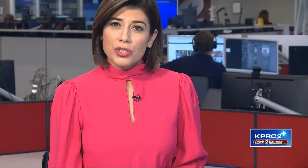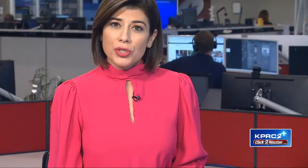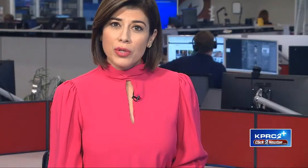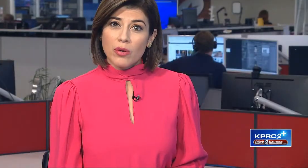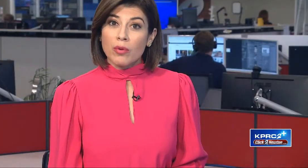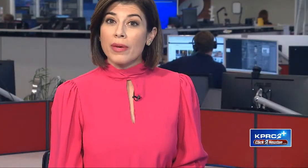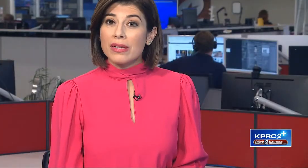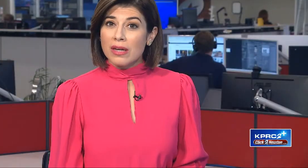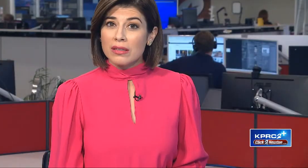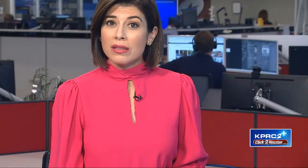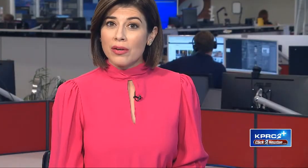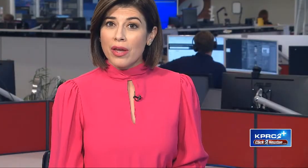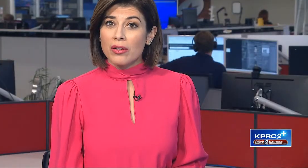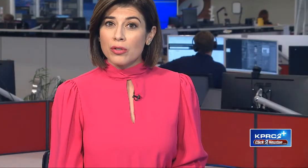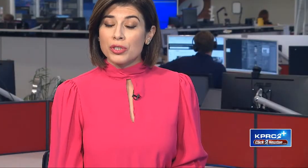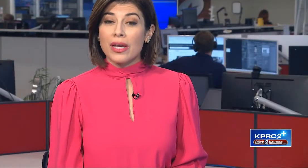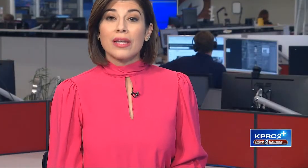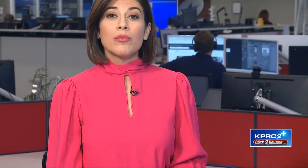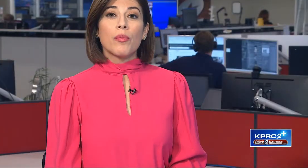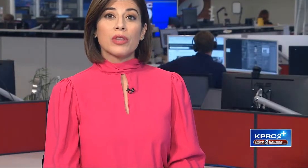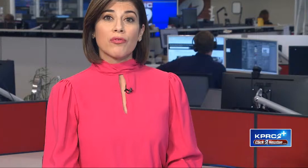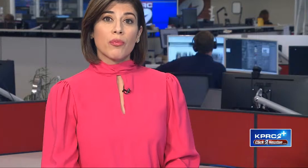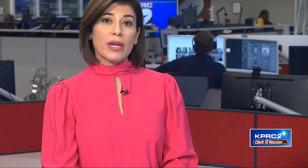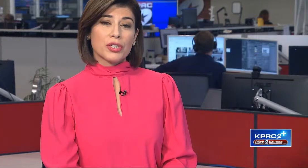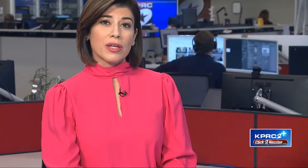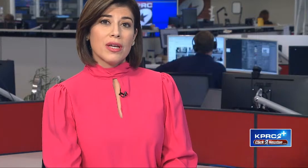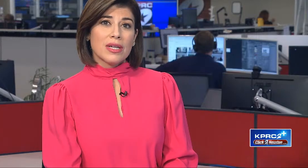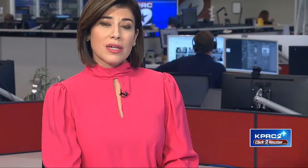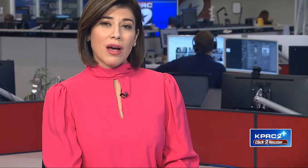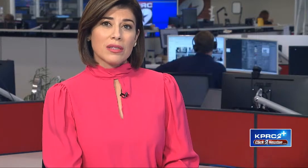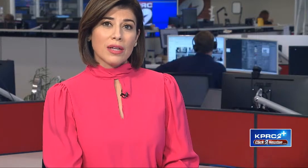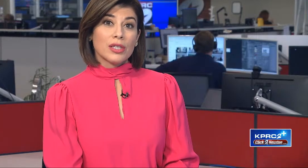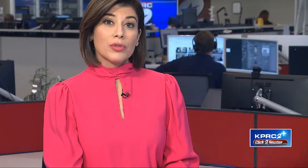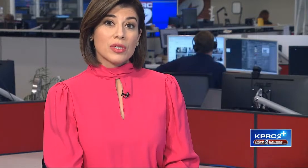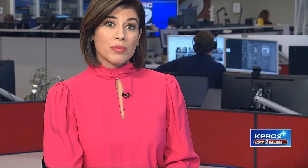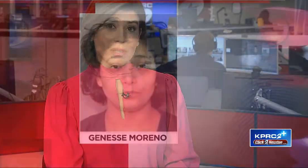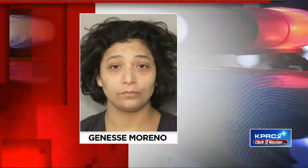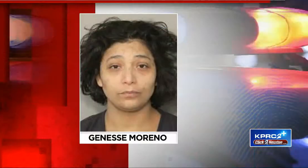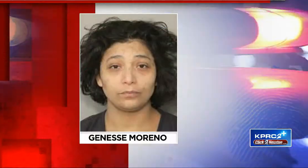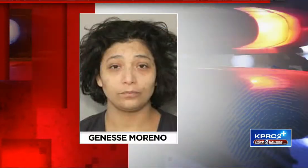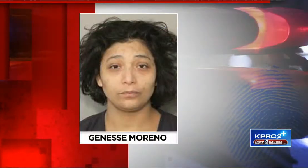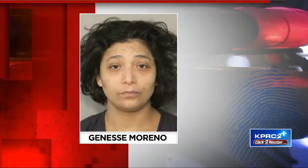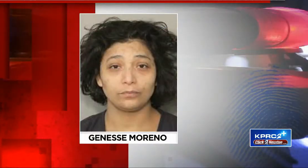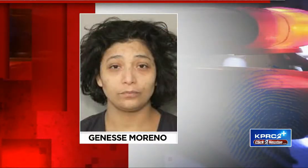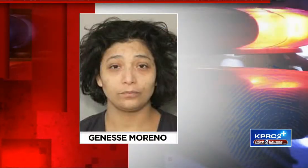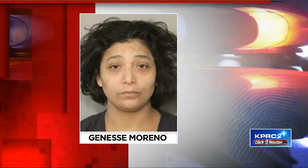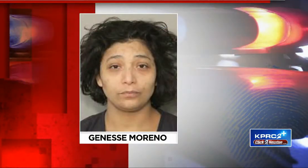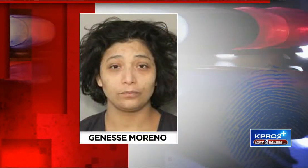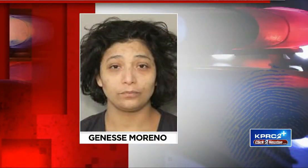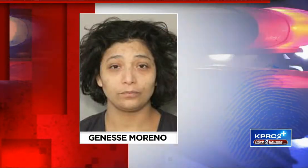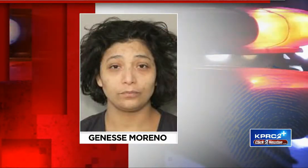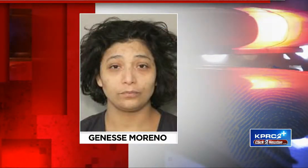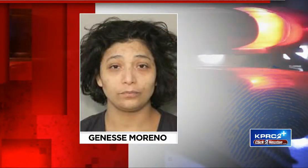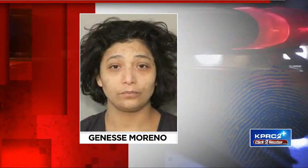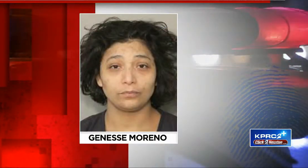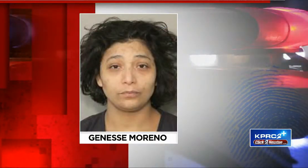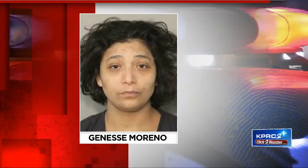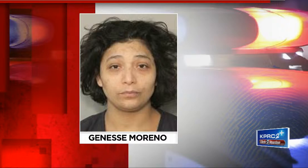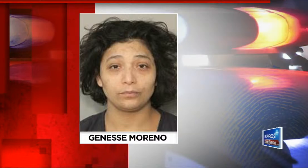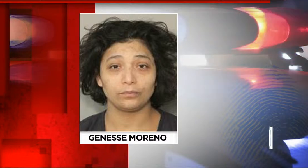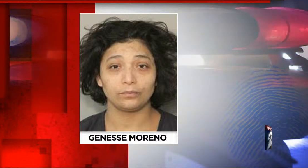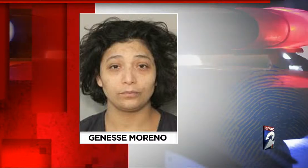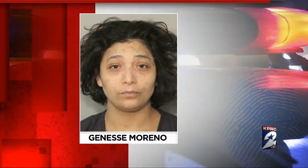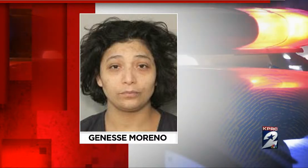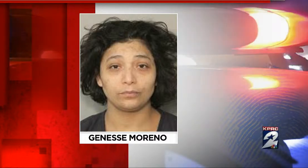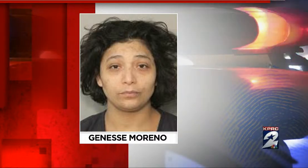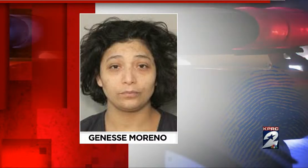motive in the shooting remains unclear. They are urging anyone with information to contact Houston police. We'll have another update on KPRC 2 News at